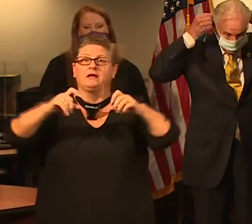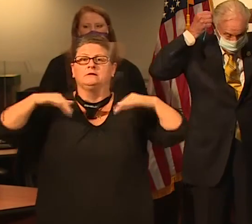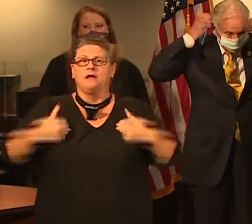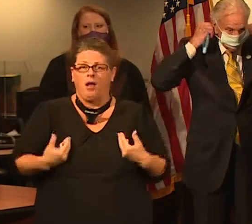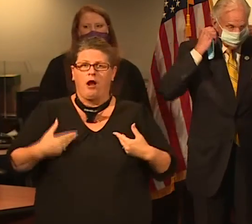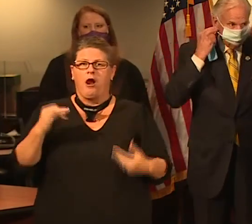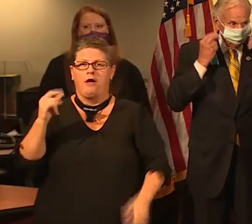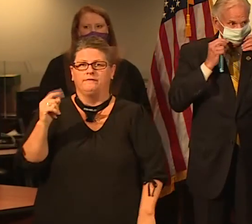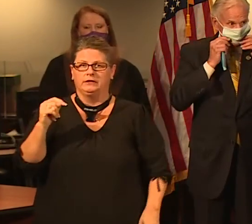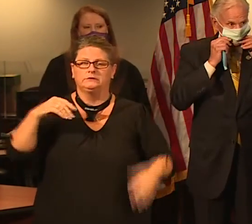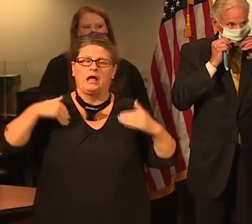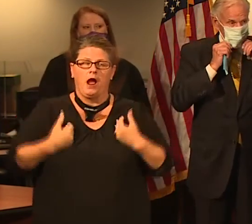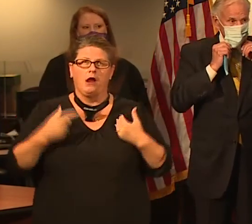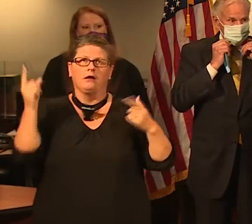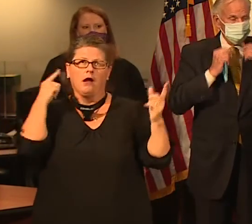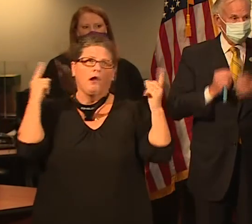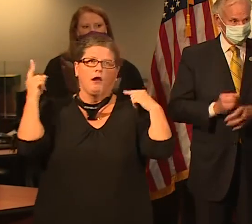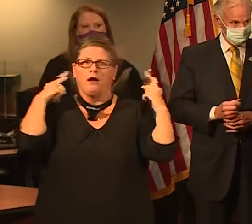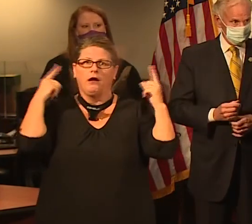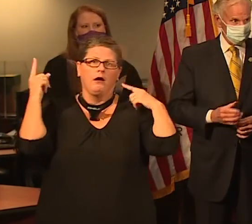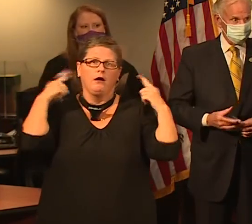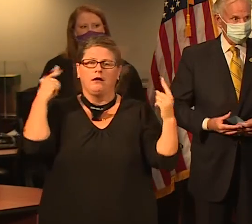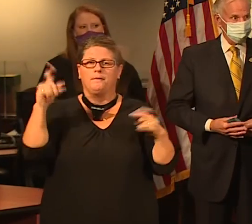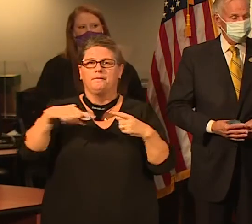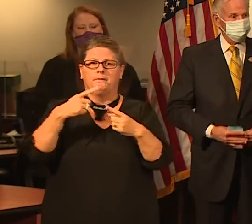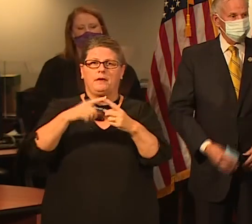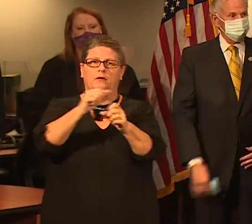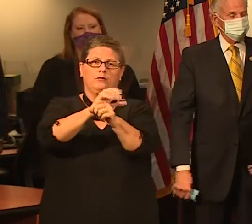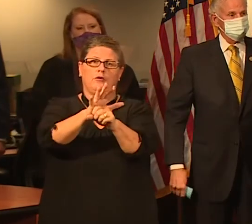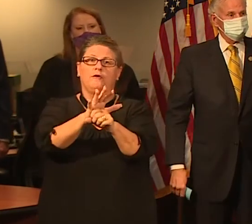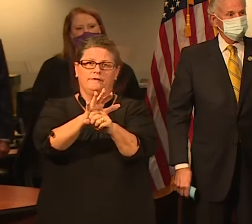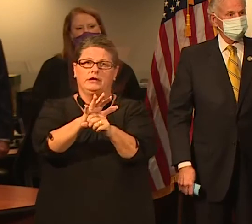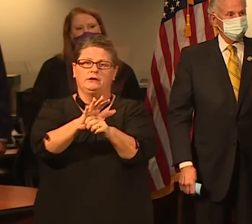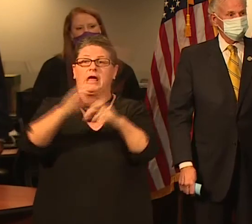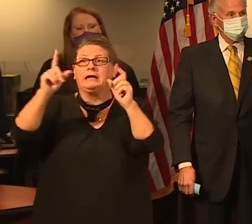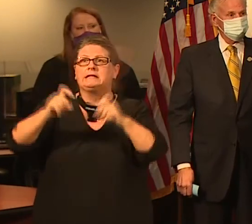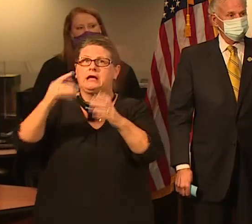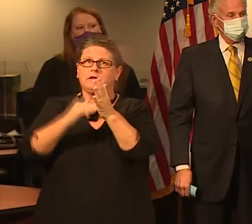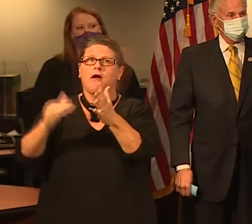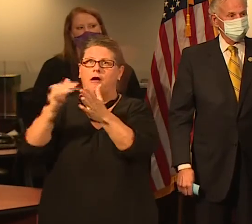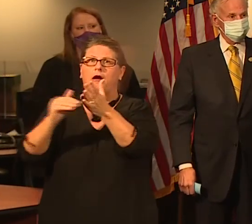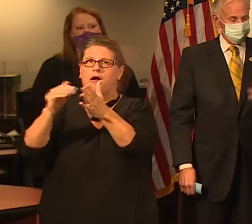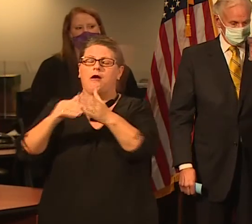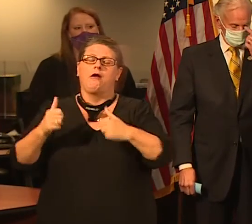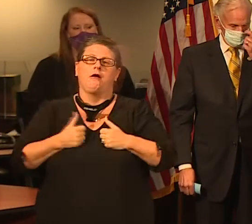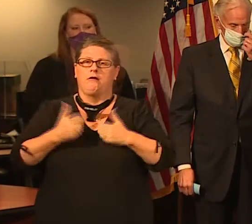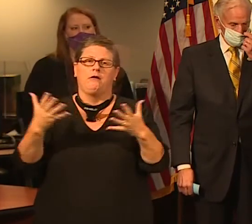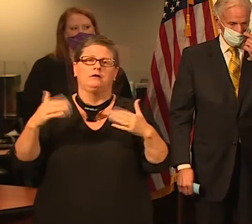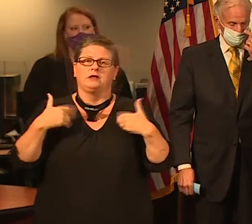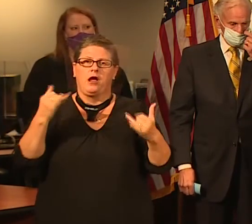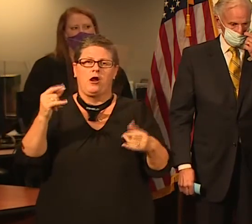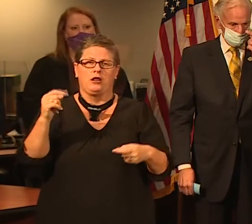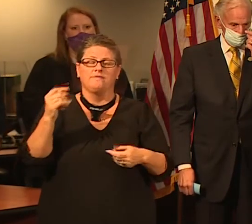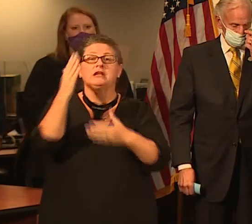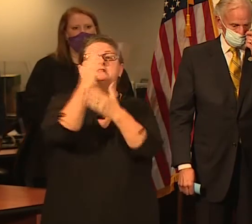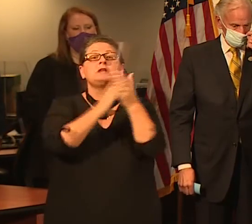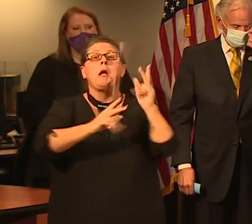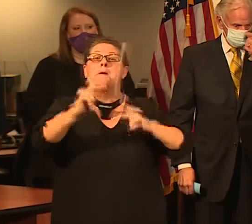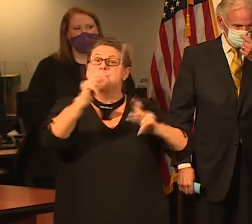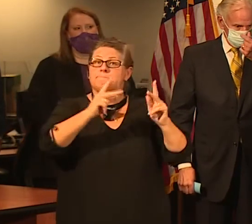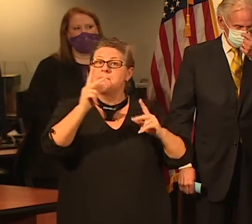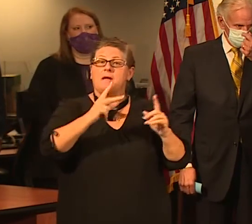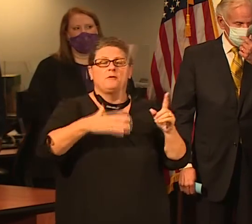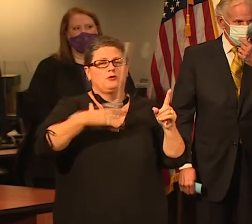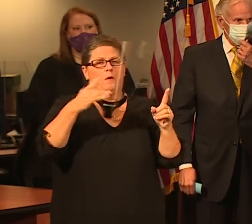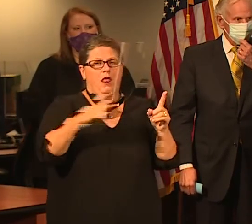People have been tested, and the process can be uncomfortable to some, but